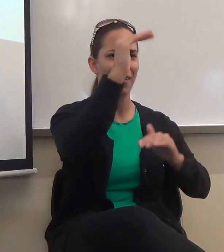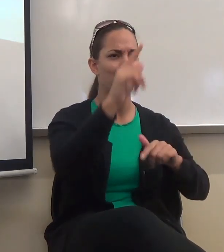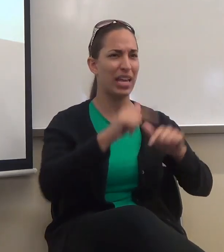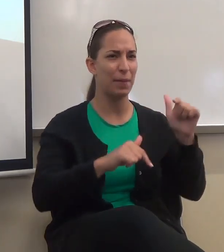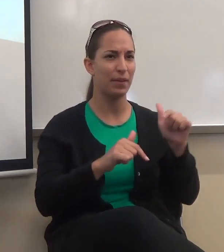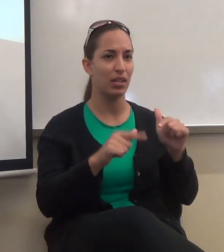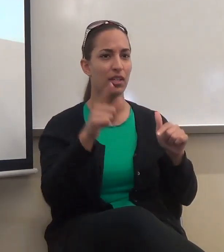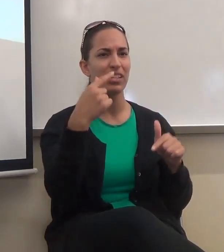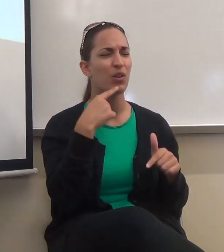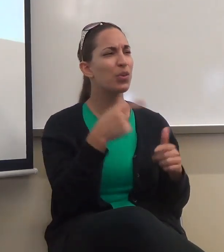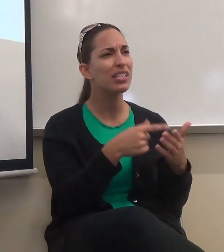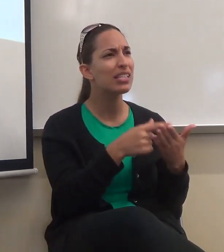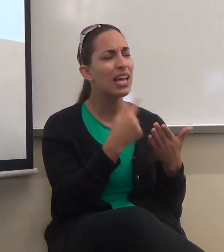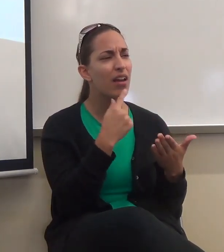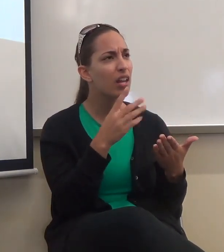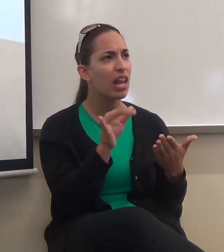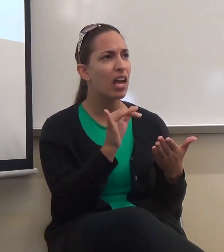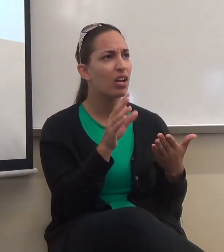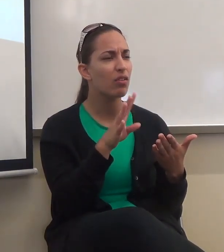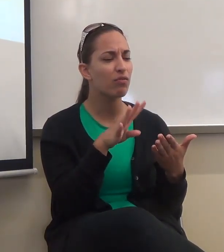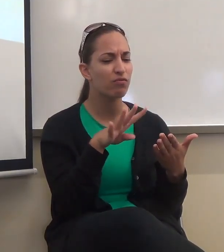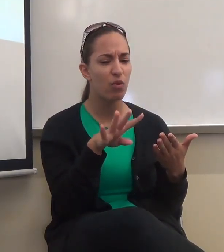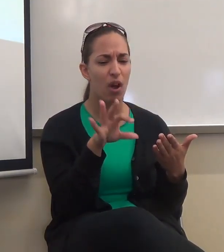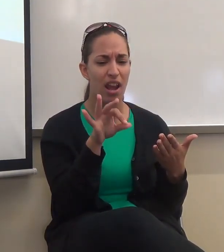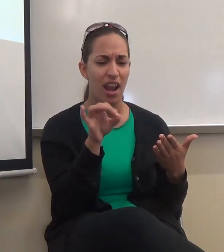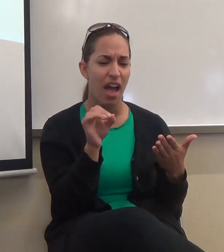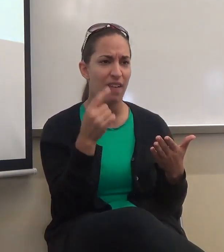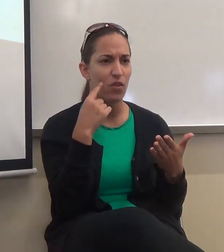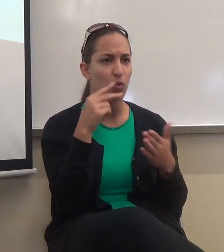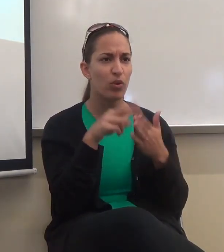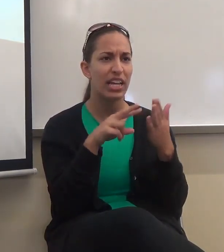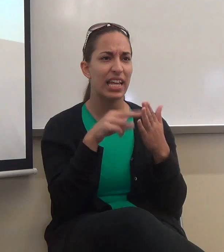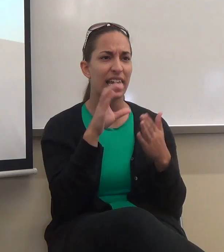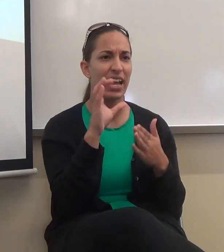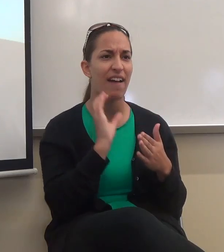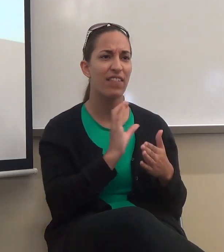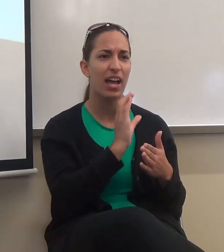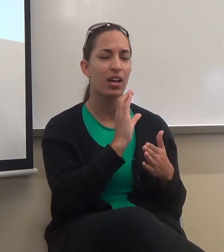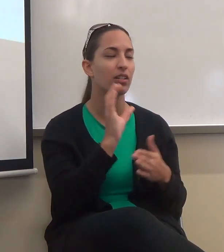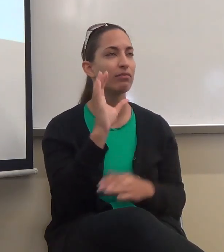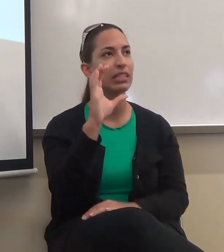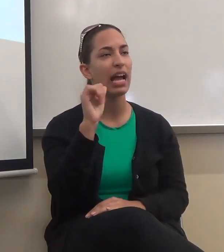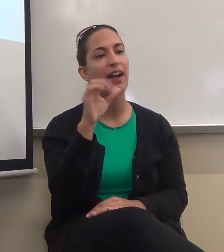490 or something like that? Well, For the Reading Cafe? I know, I feel like I'm going to the